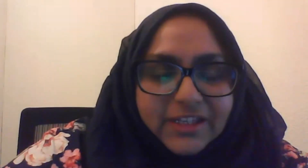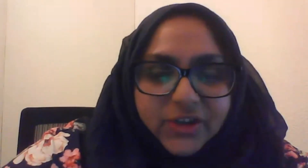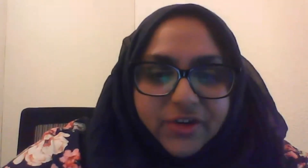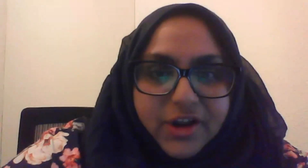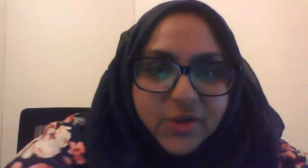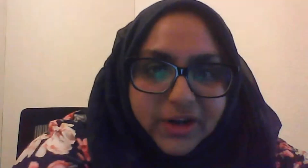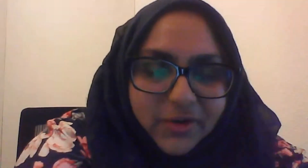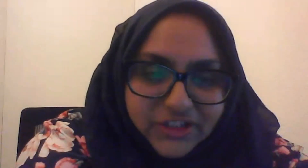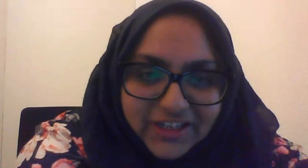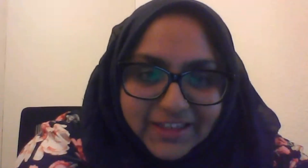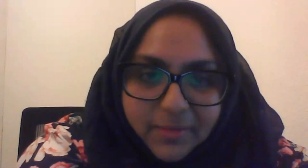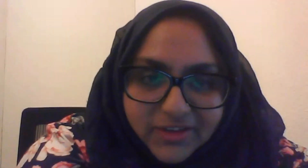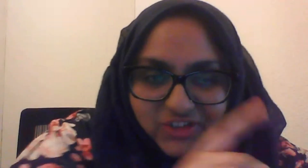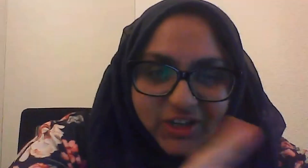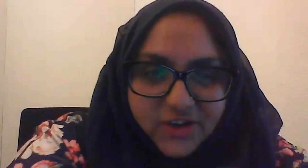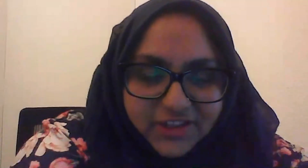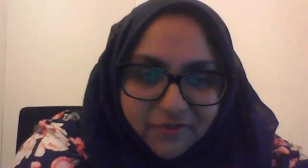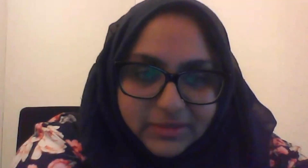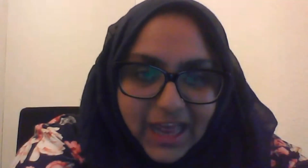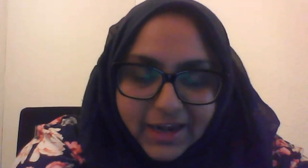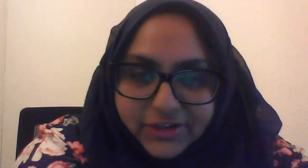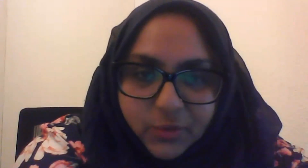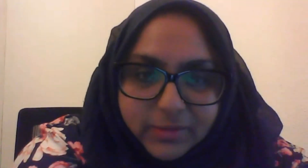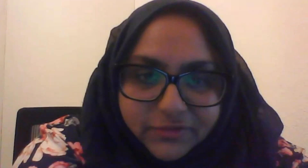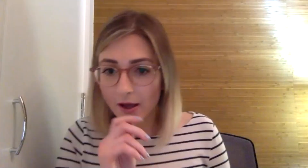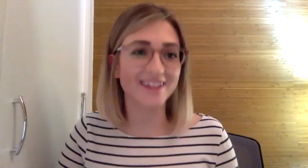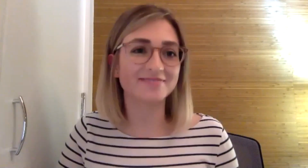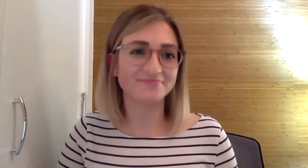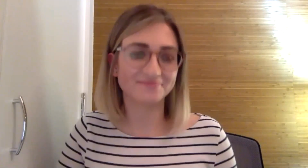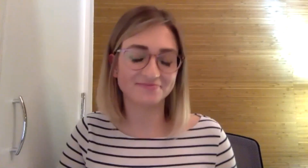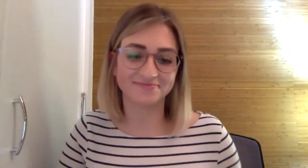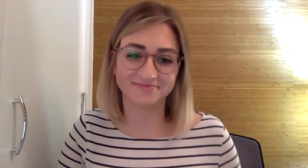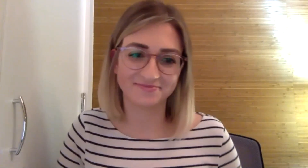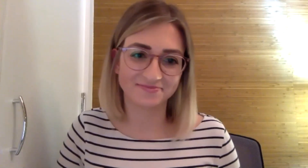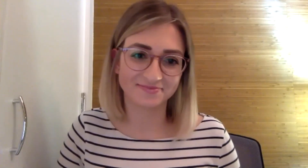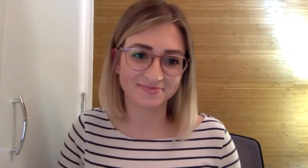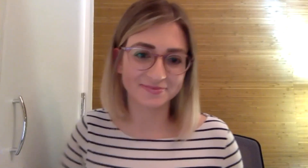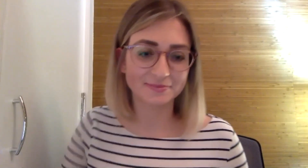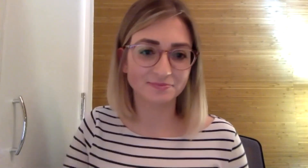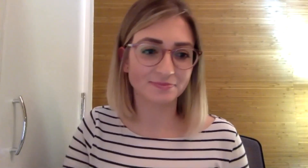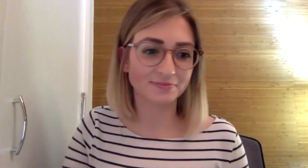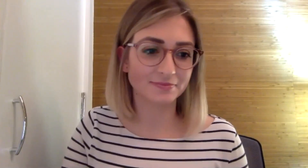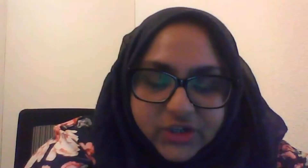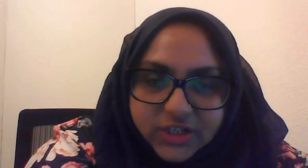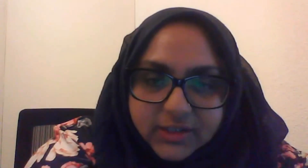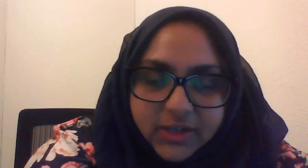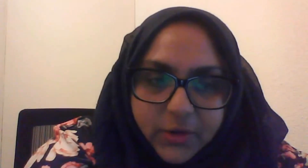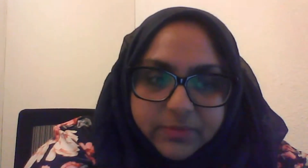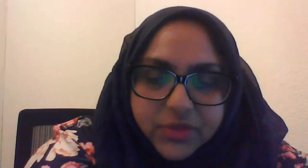sorry. I know you want to go into Justin there, but it's just a question there from Dan, and I don't want that's to feel fine. like we've not responded. Dan, great question. So those